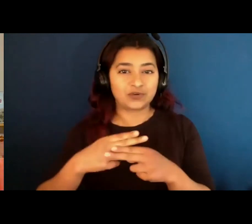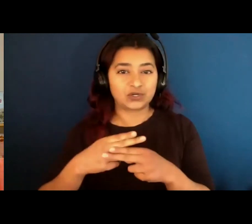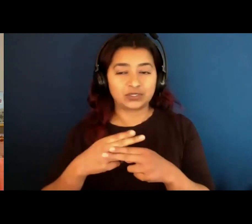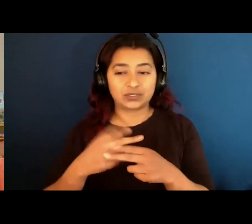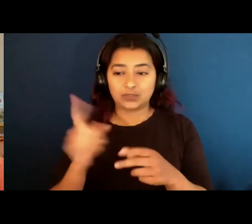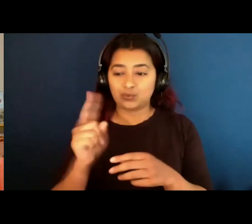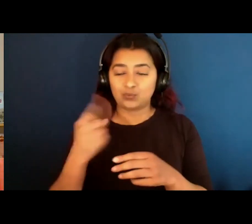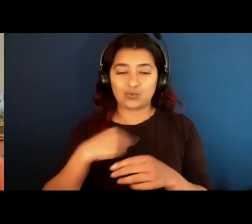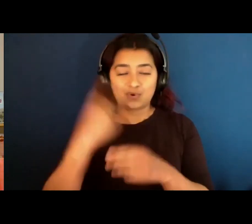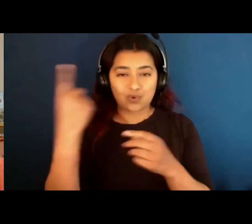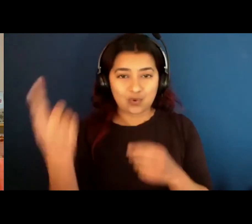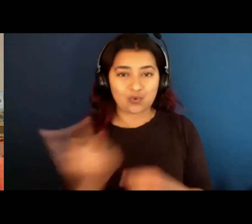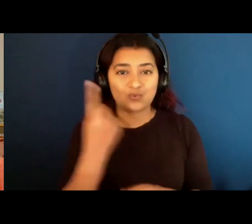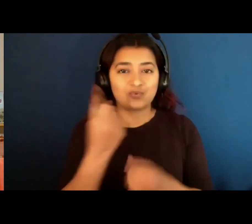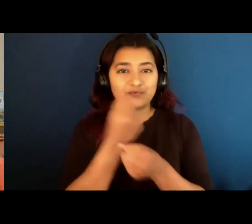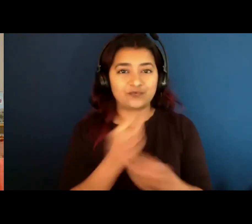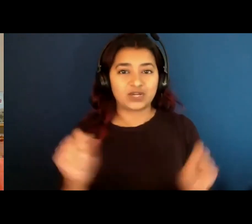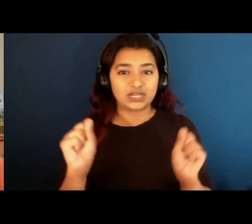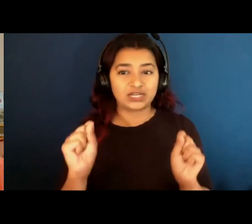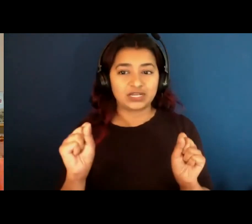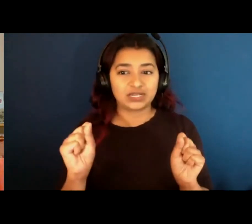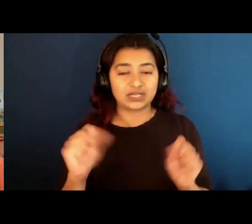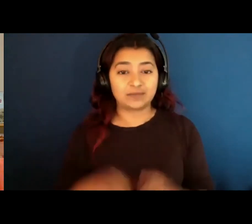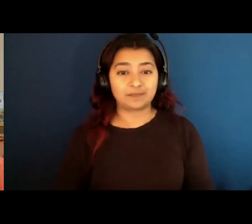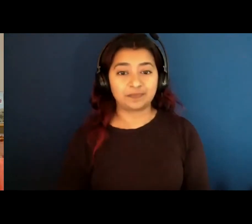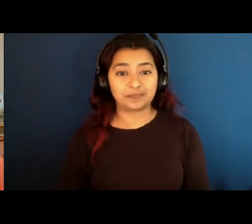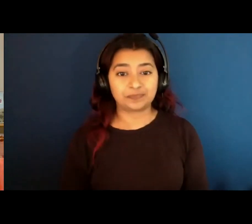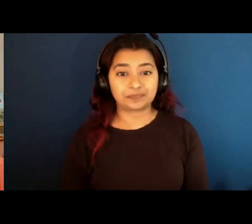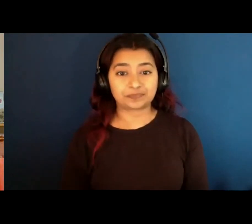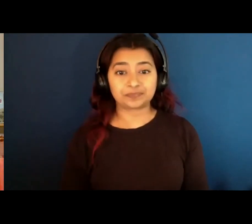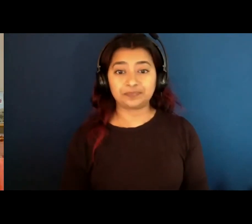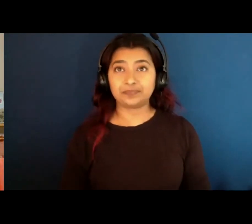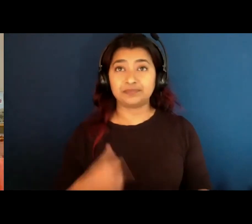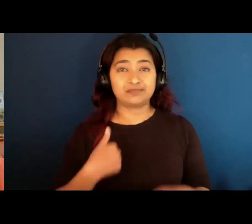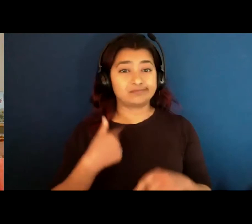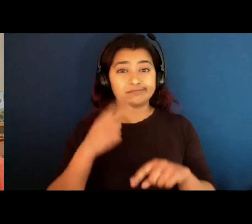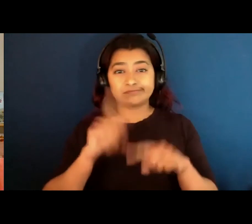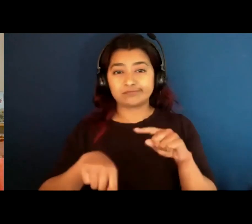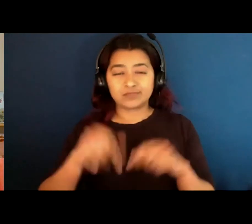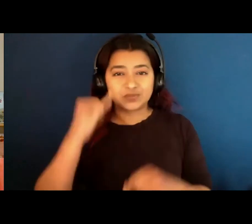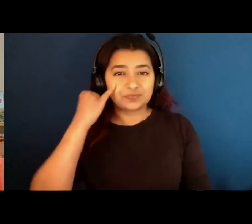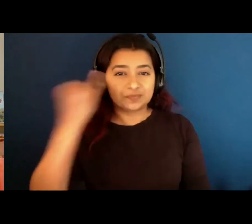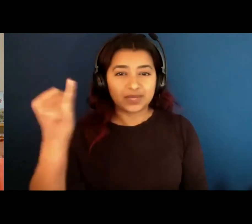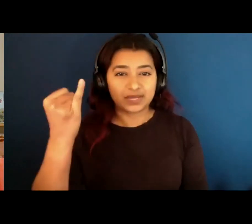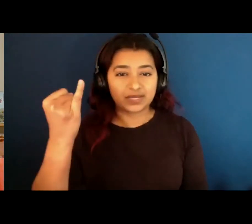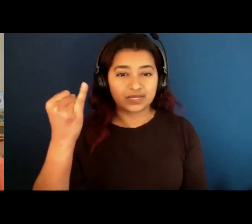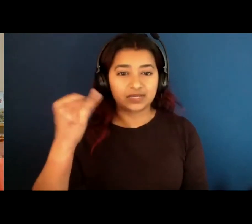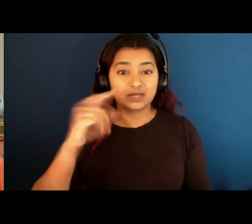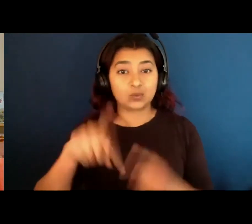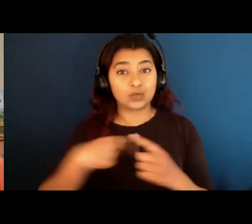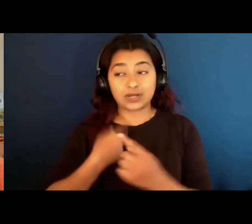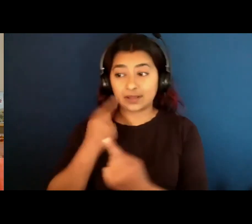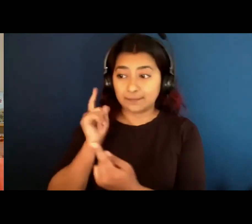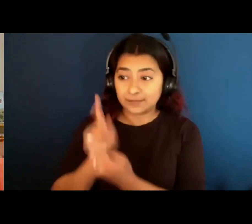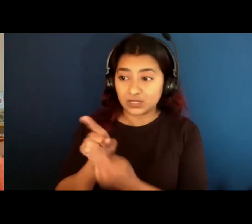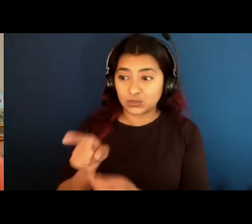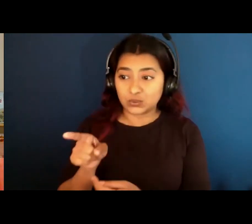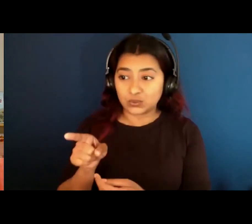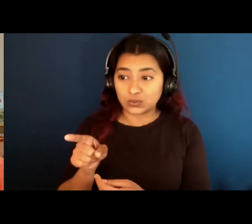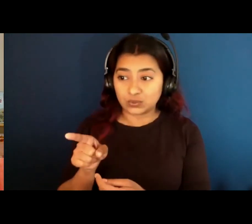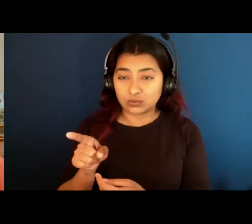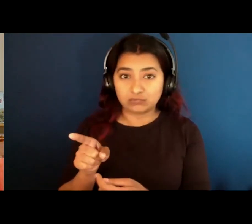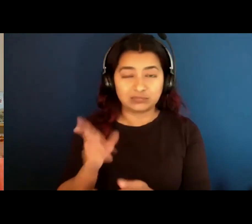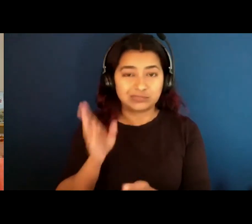free. I stopped saying I could never have imagined, because when I met you, it stopped being